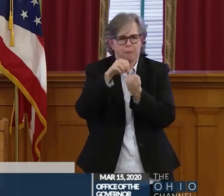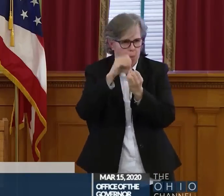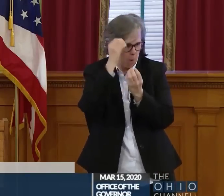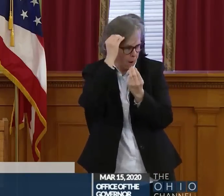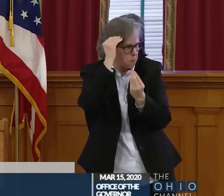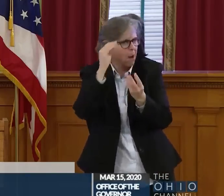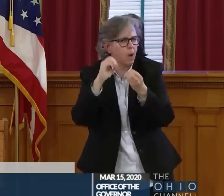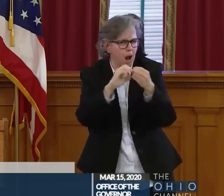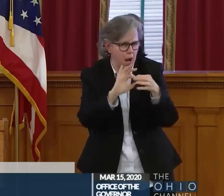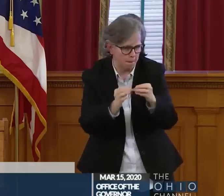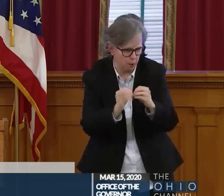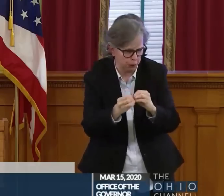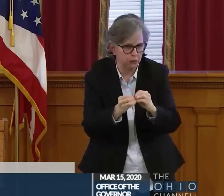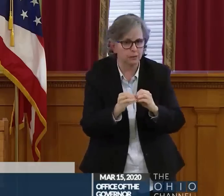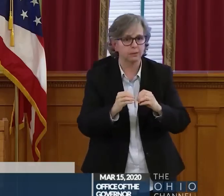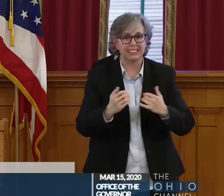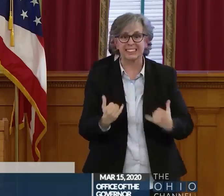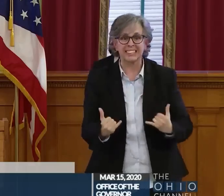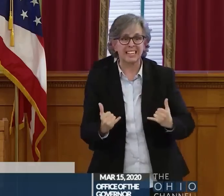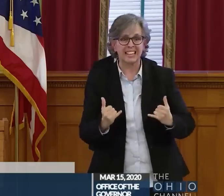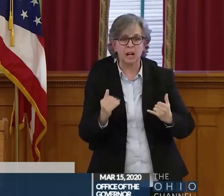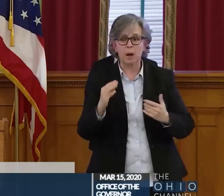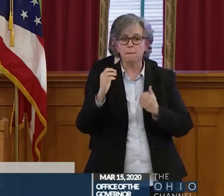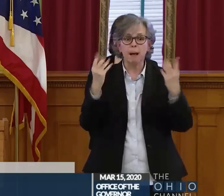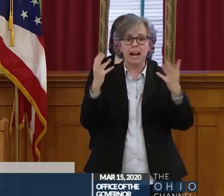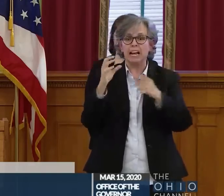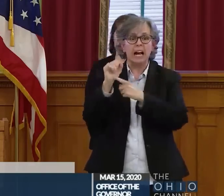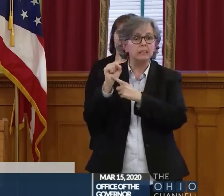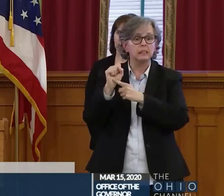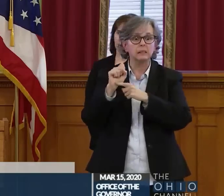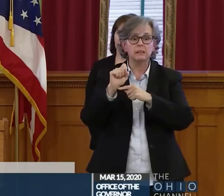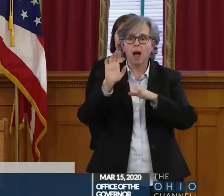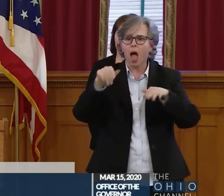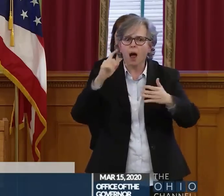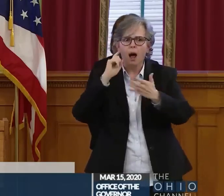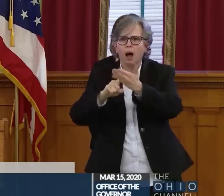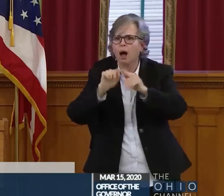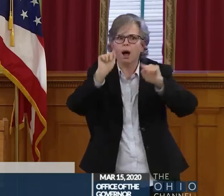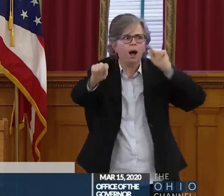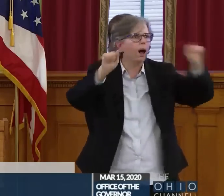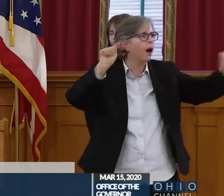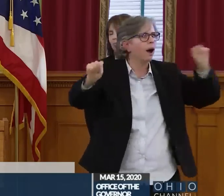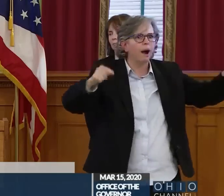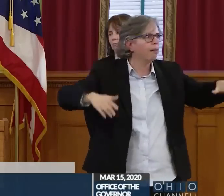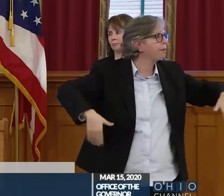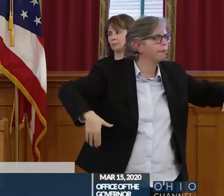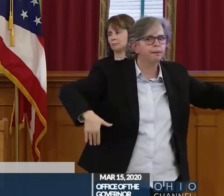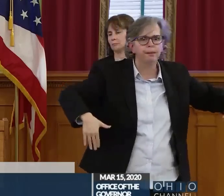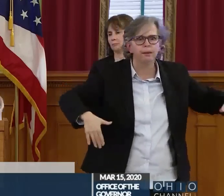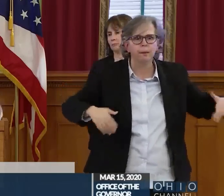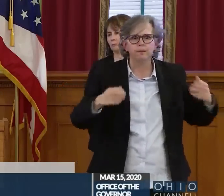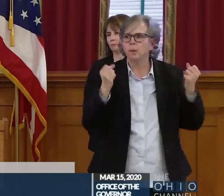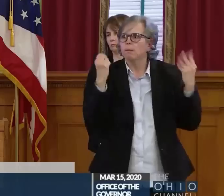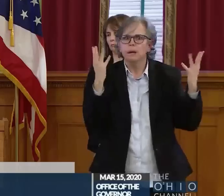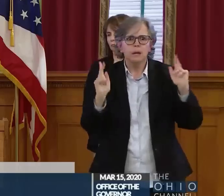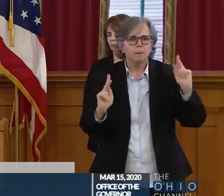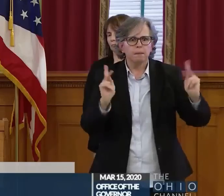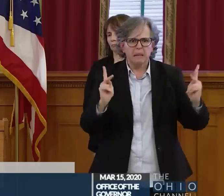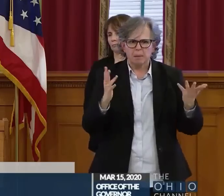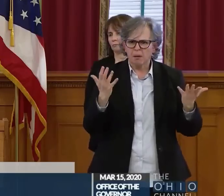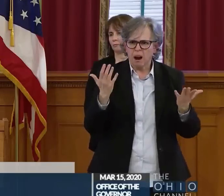of the iceberg. There are many cases out there that are undetected. And more importantly, there are many asymptomatic people. Each and